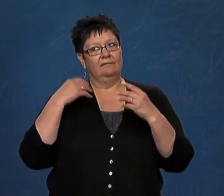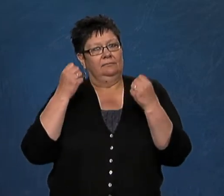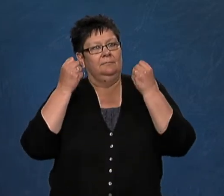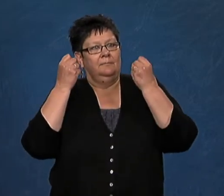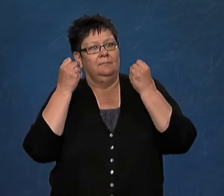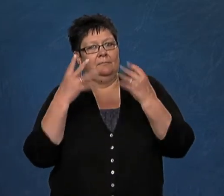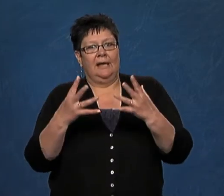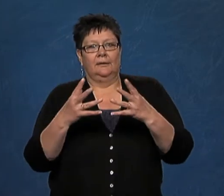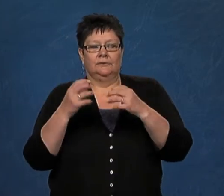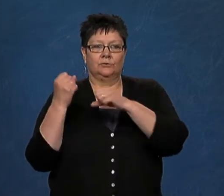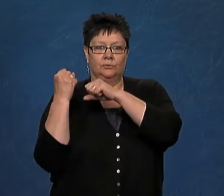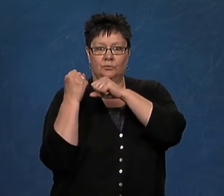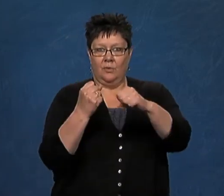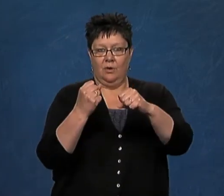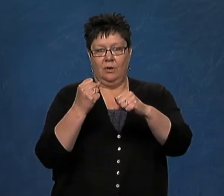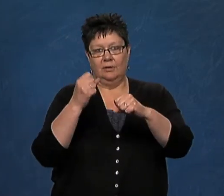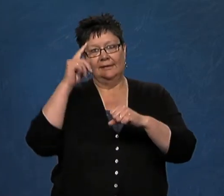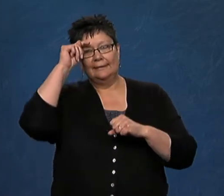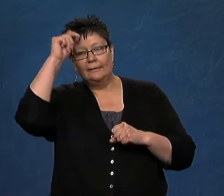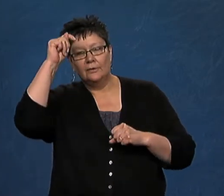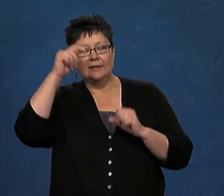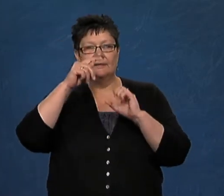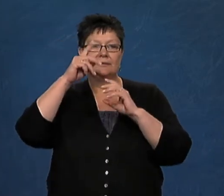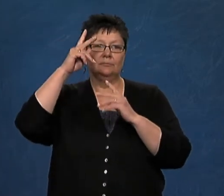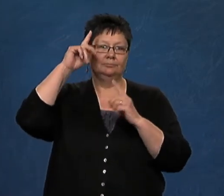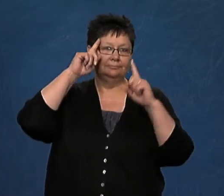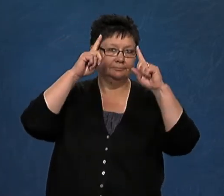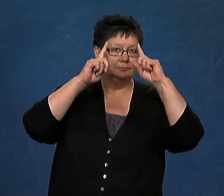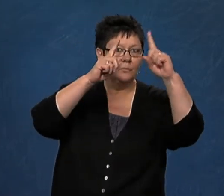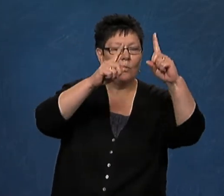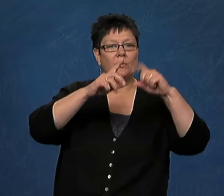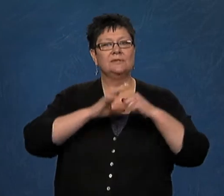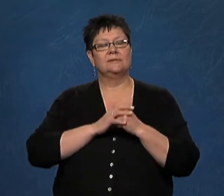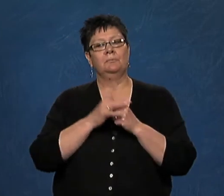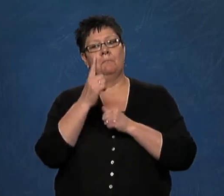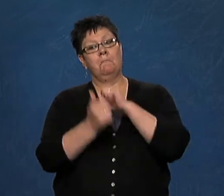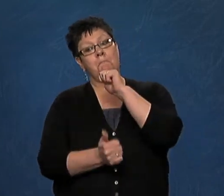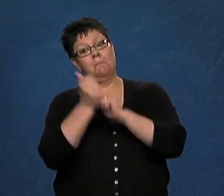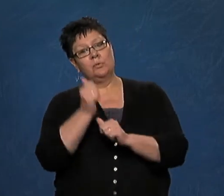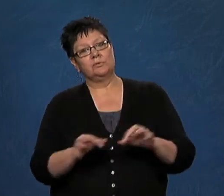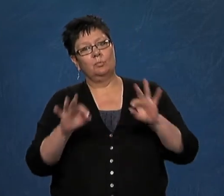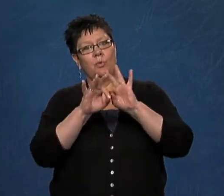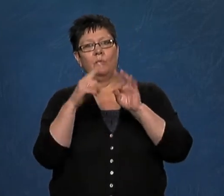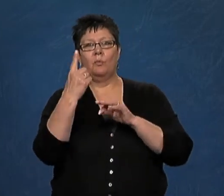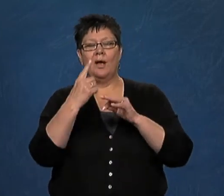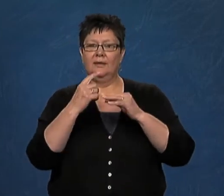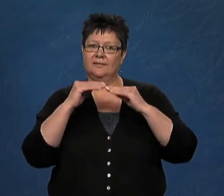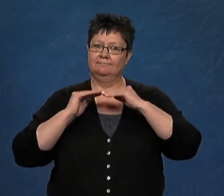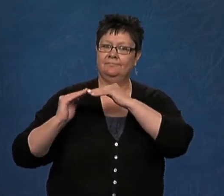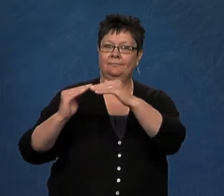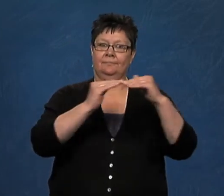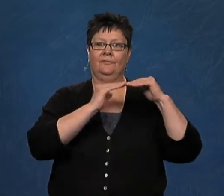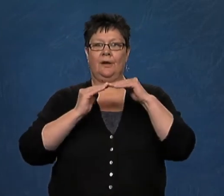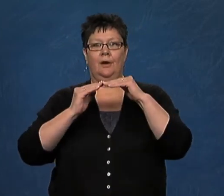Now, in the courts, of course, there's theory and goals in interpreting, but the most important